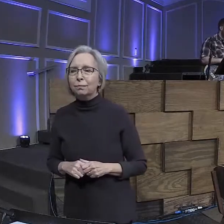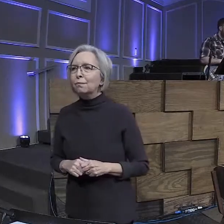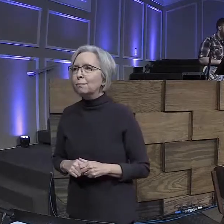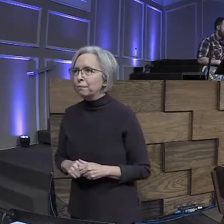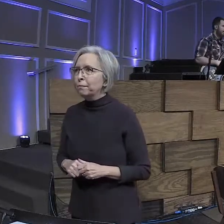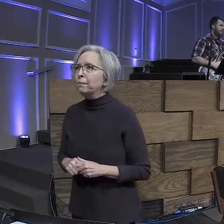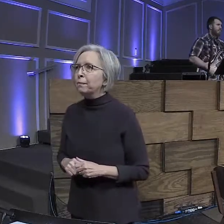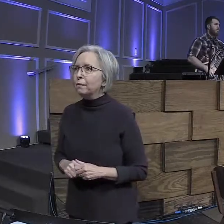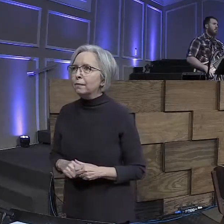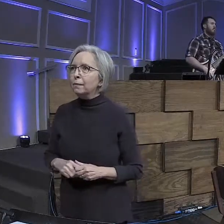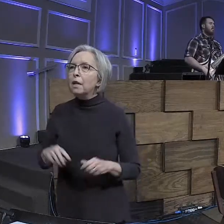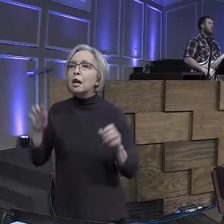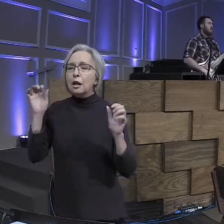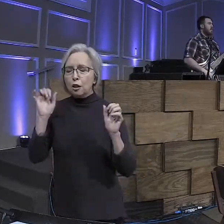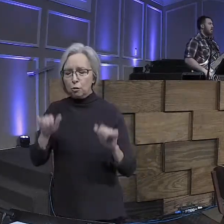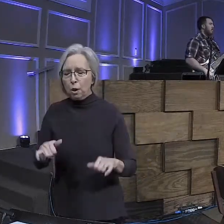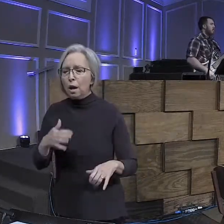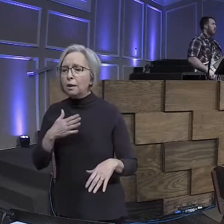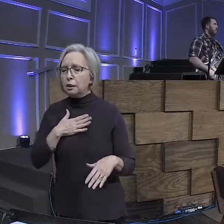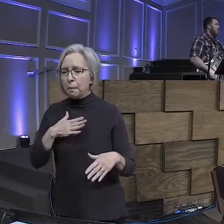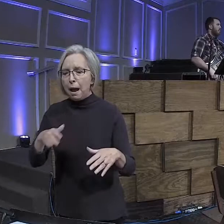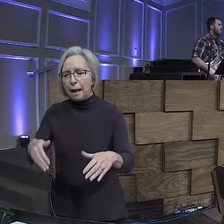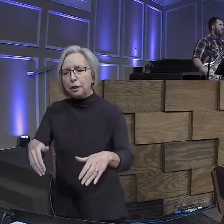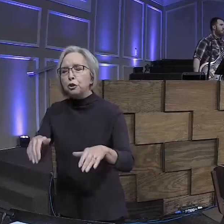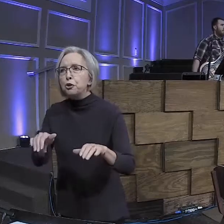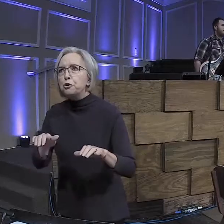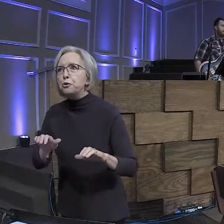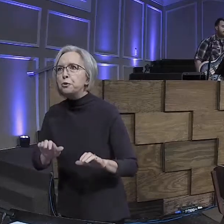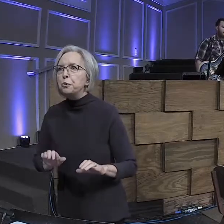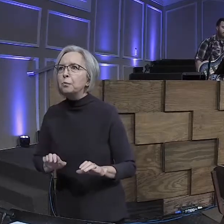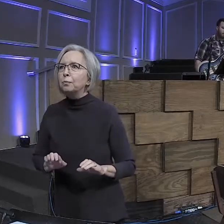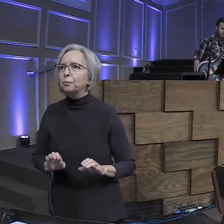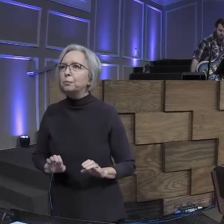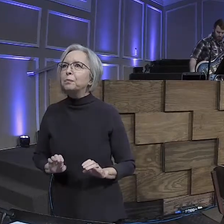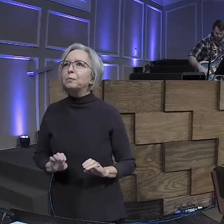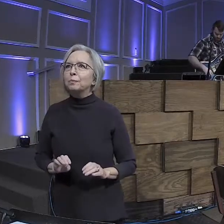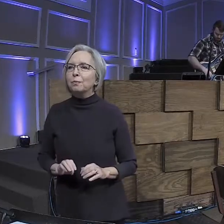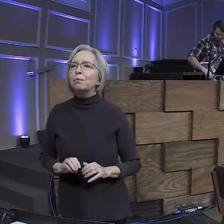Amen. It was my